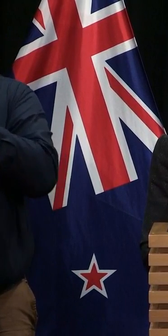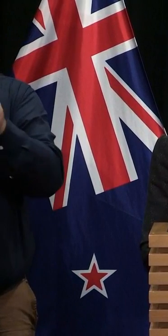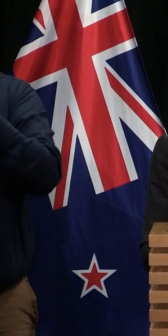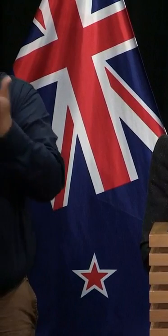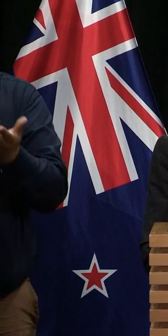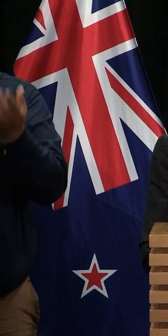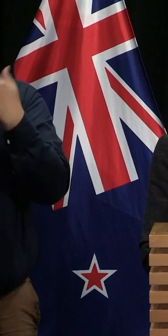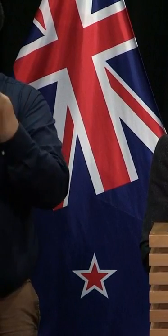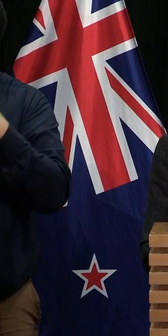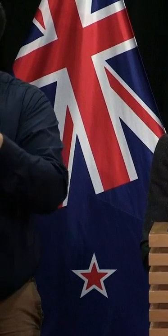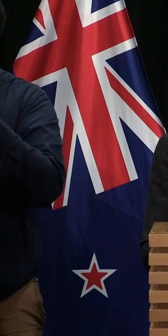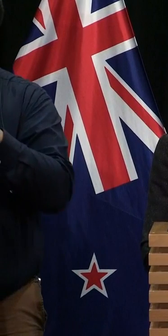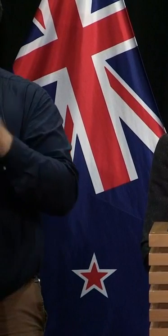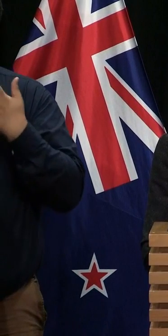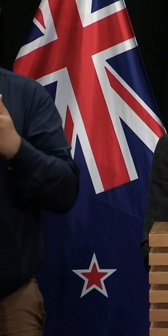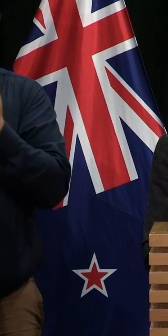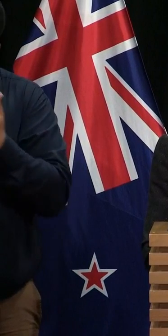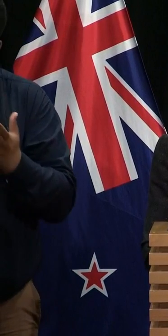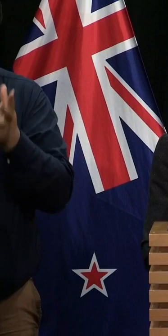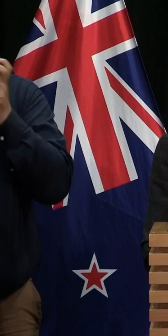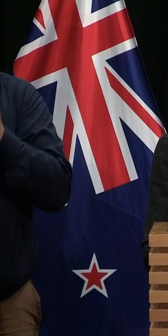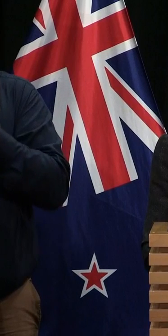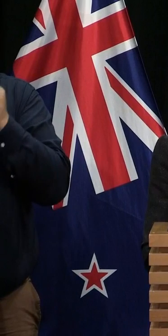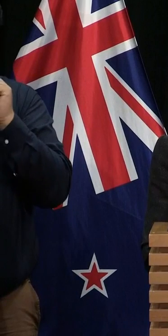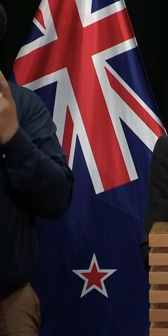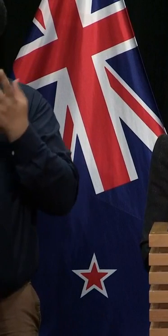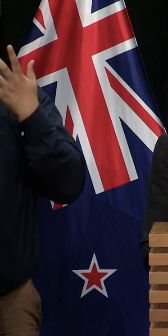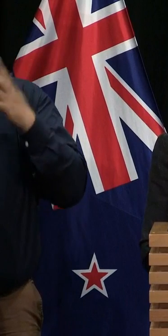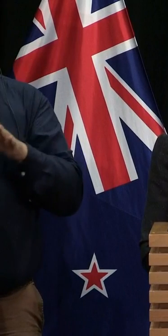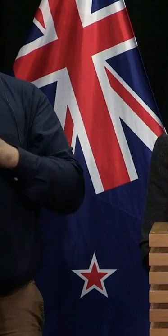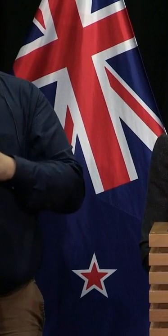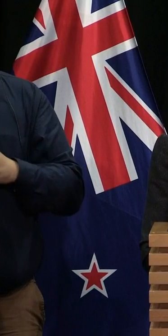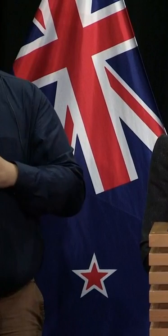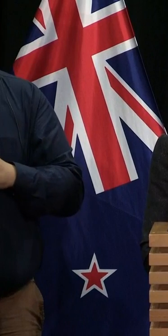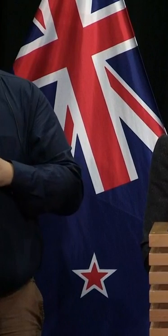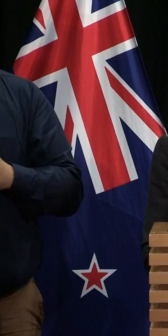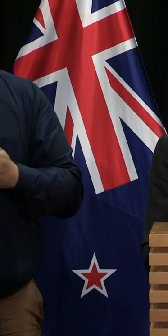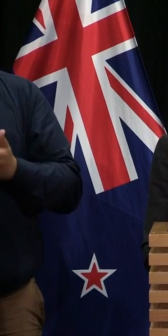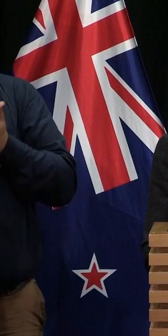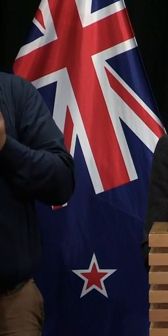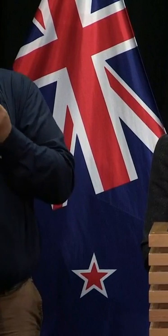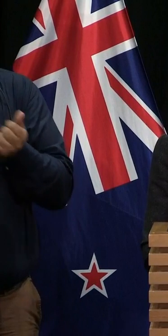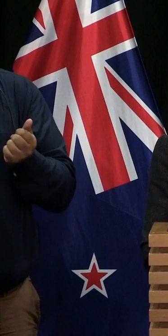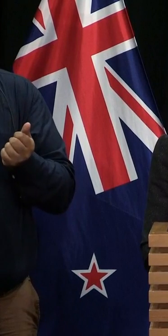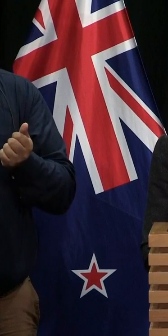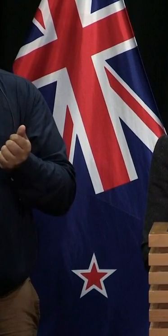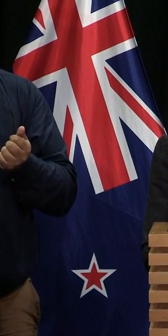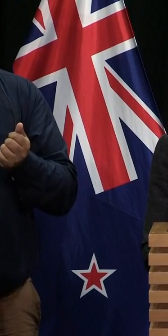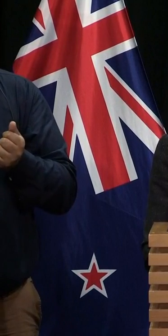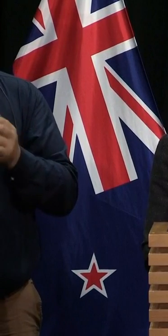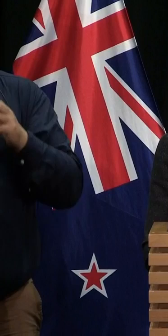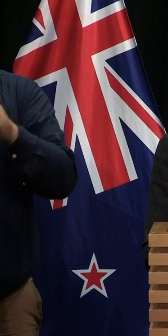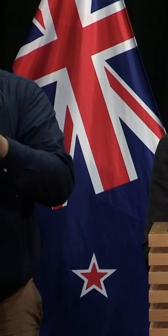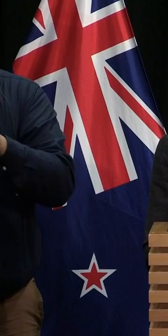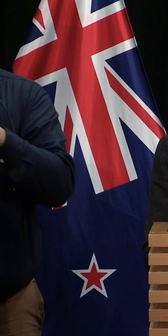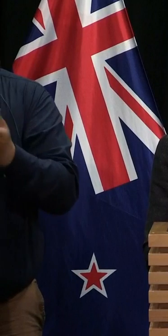that's what we're doing here, allowing people to be heard, to tell these stories. And if an apology is what is called for,